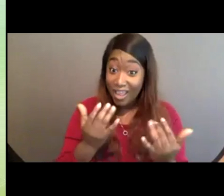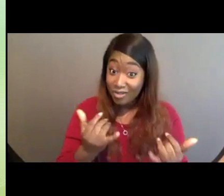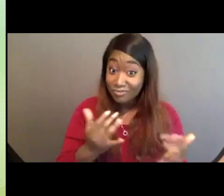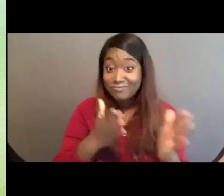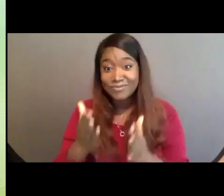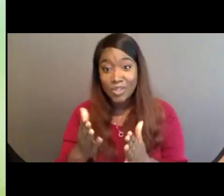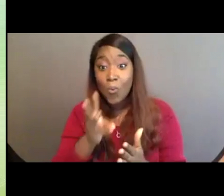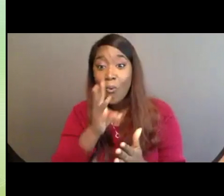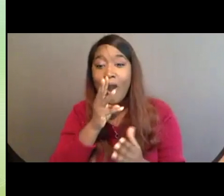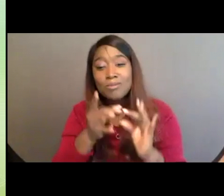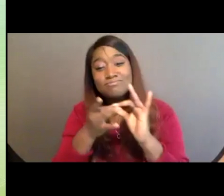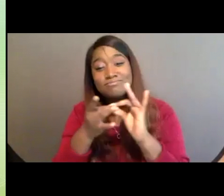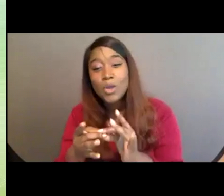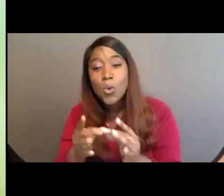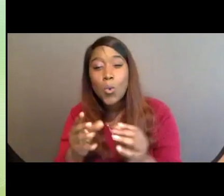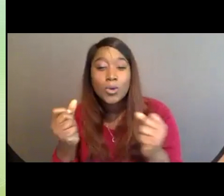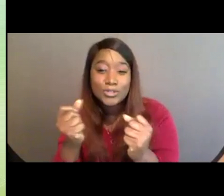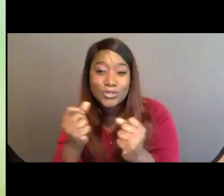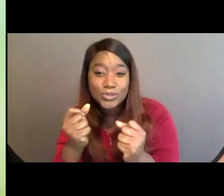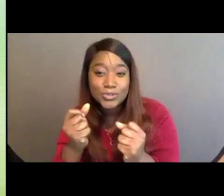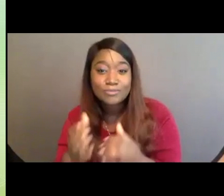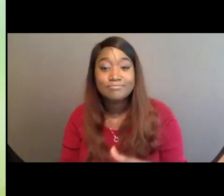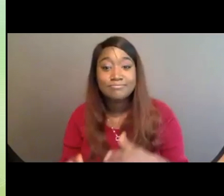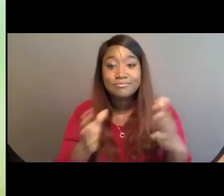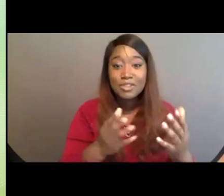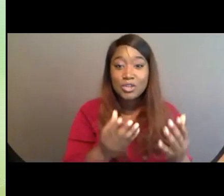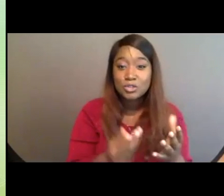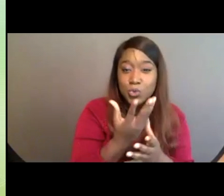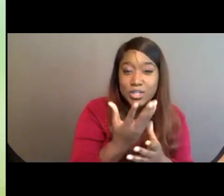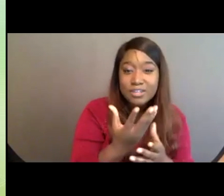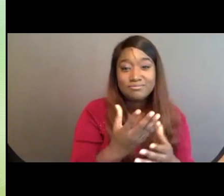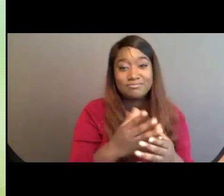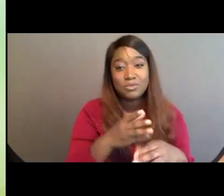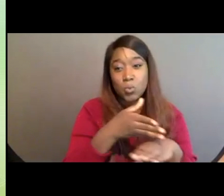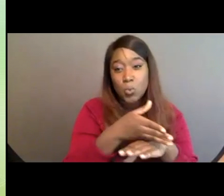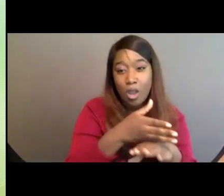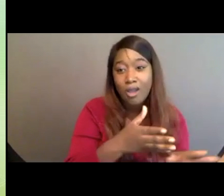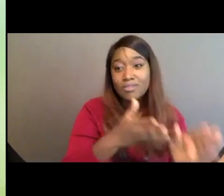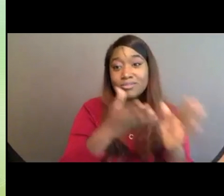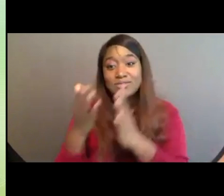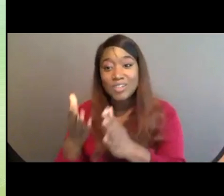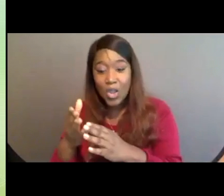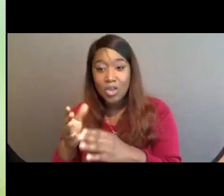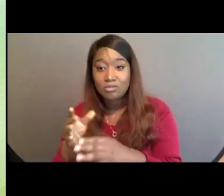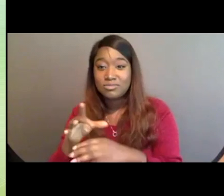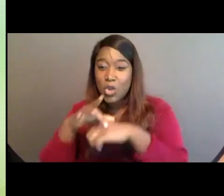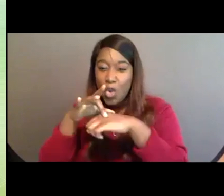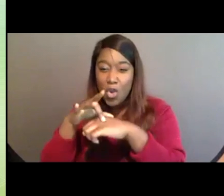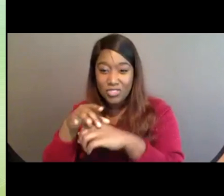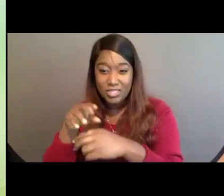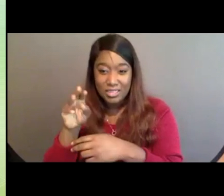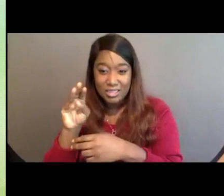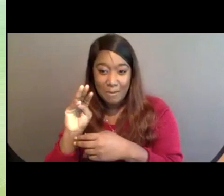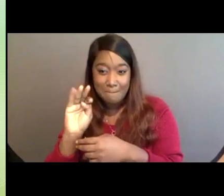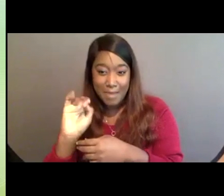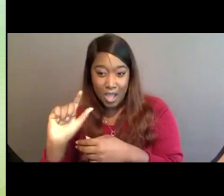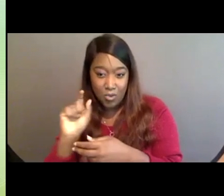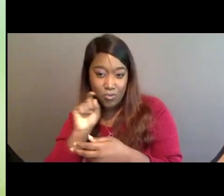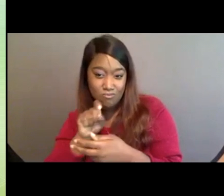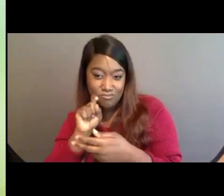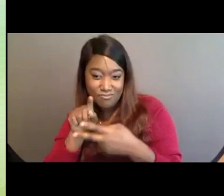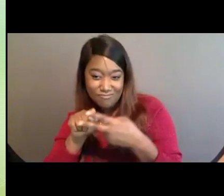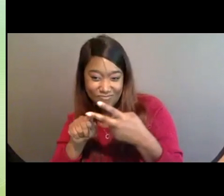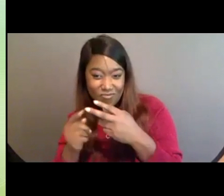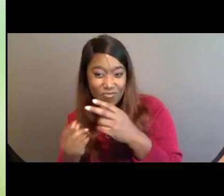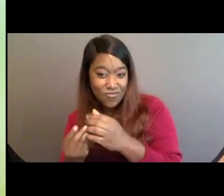got spring wood, and earth metal really being the season of fall, right? Metal being the